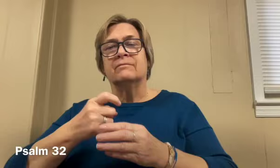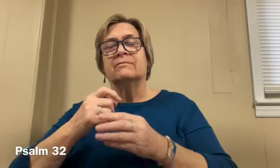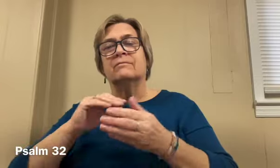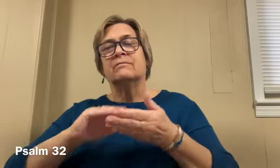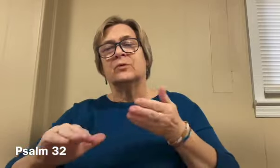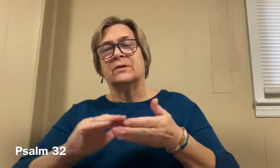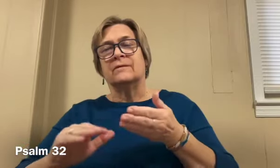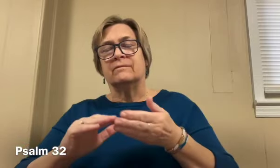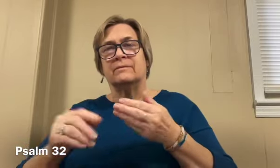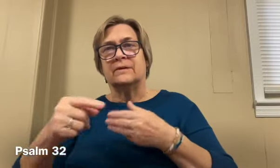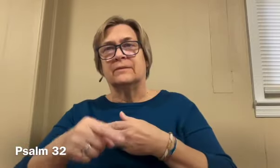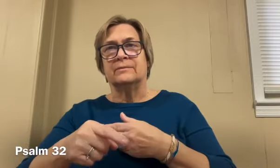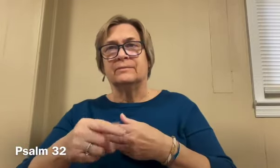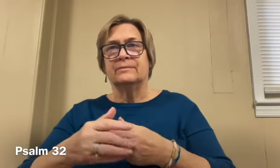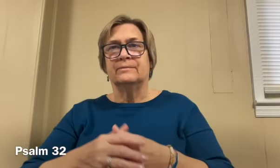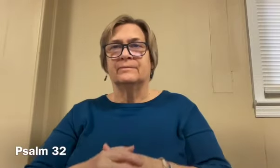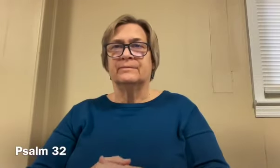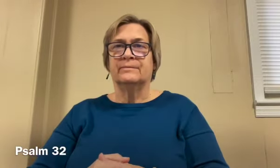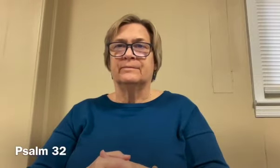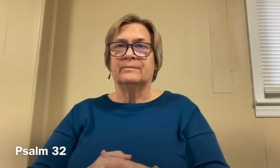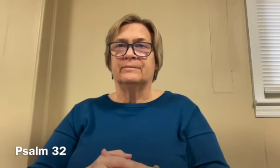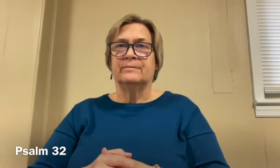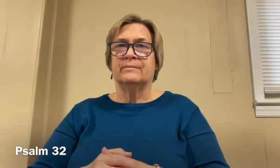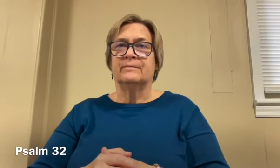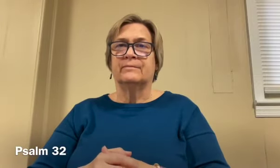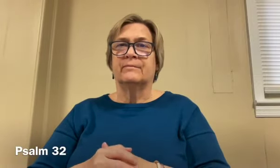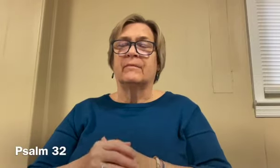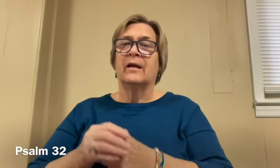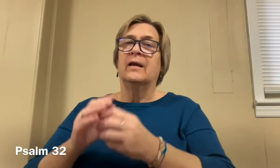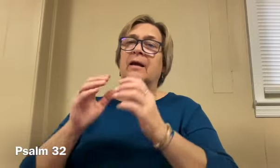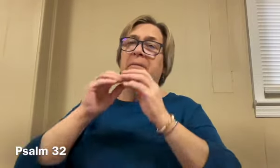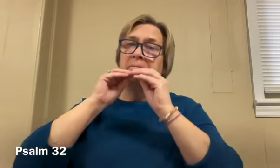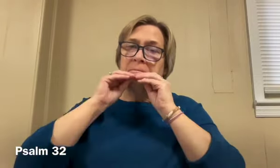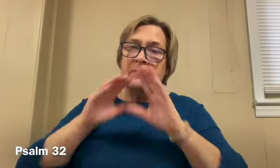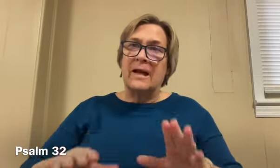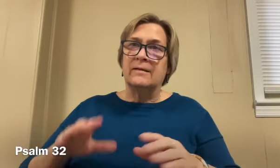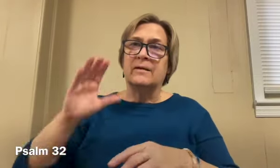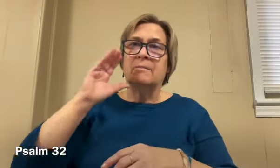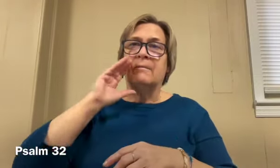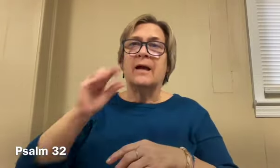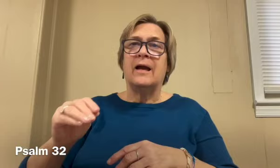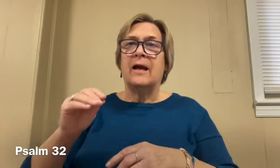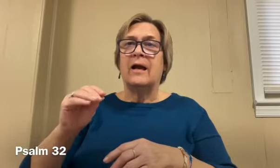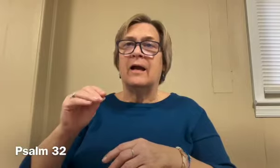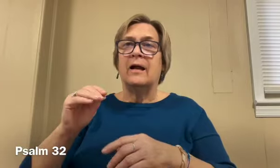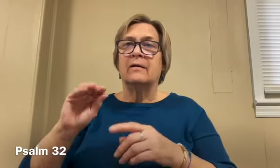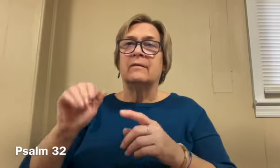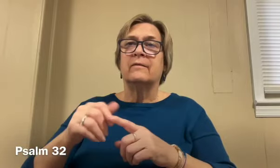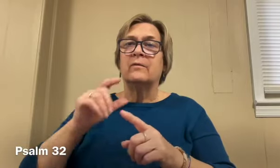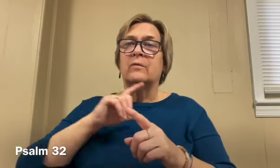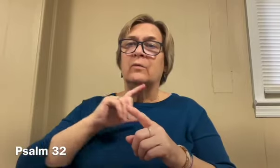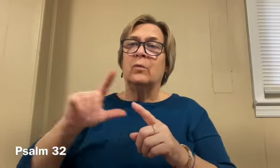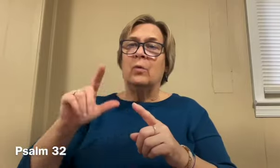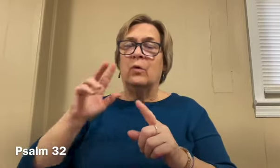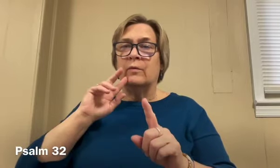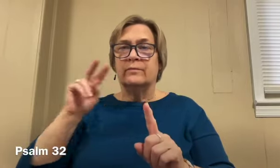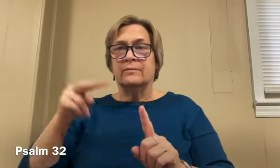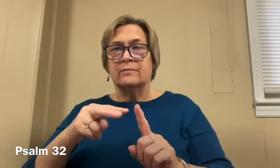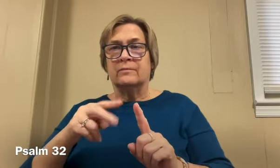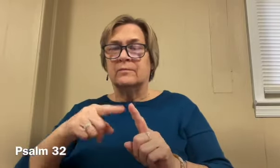Blessed the man to whom the Lord imputes not guilt, in whose spirit there